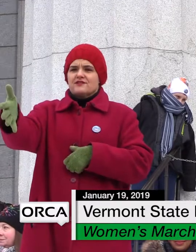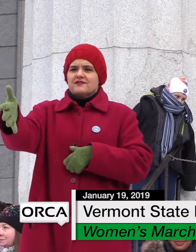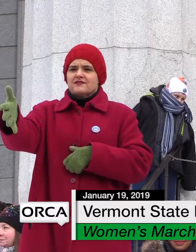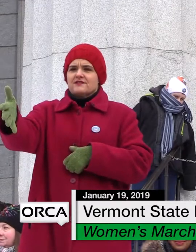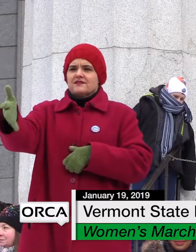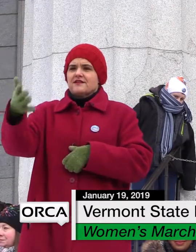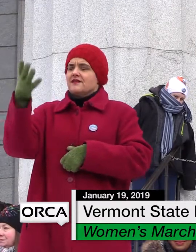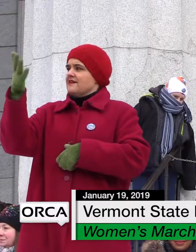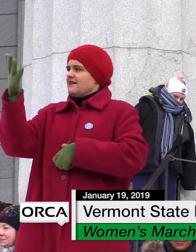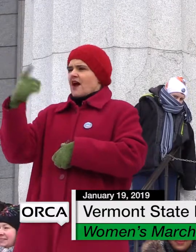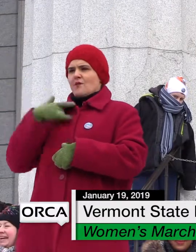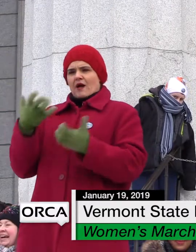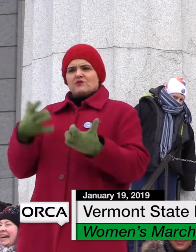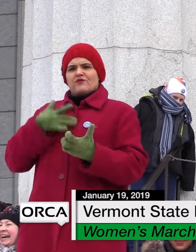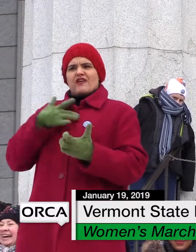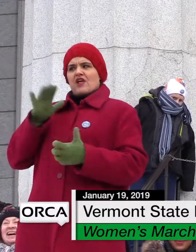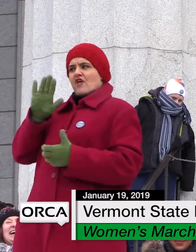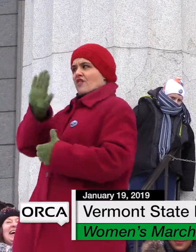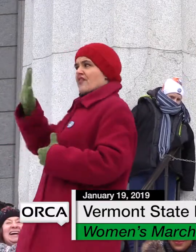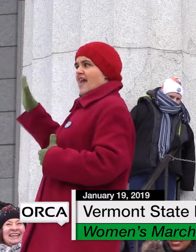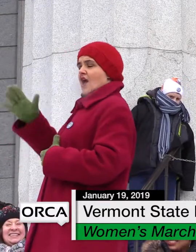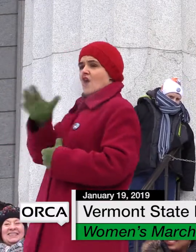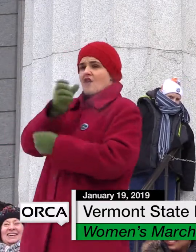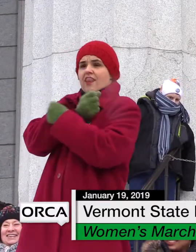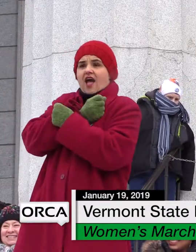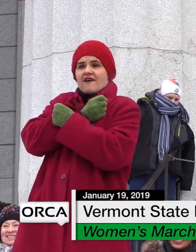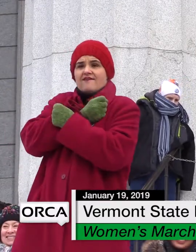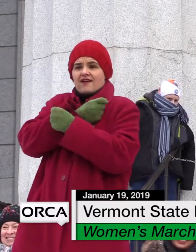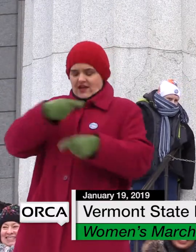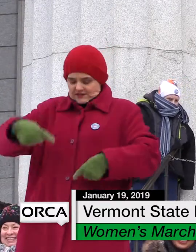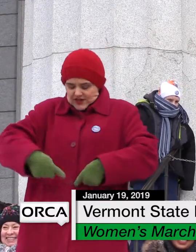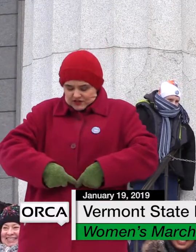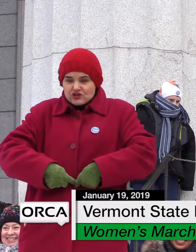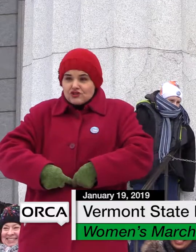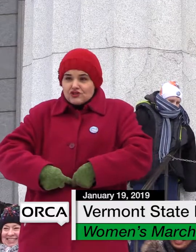your belly button. And they will feel you.